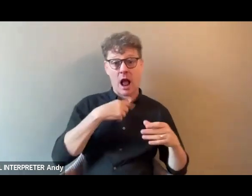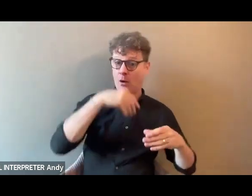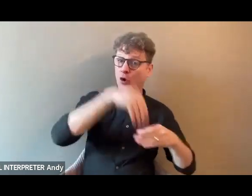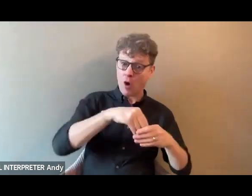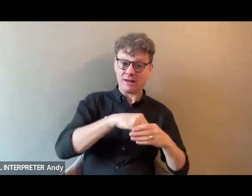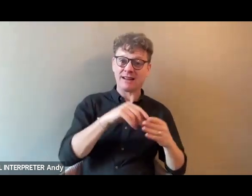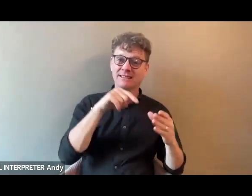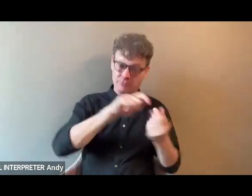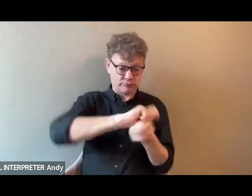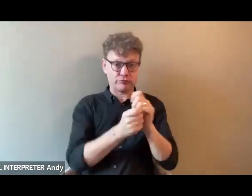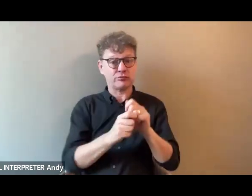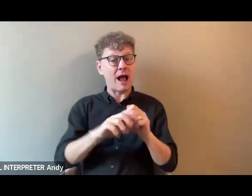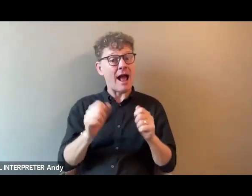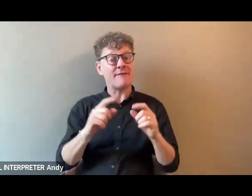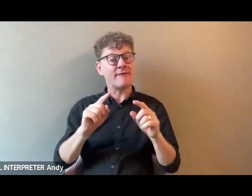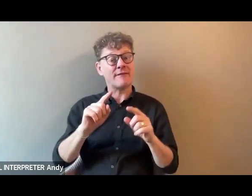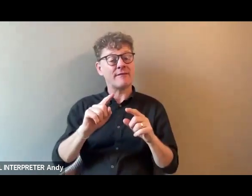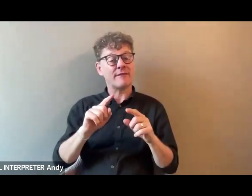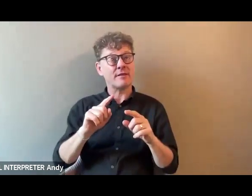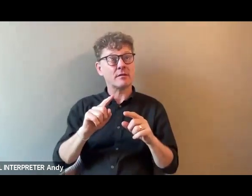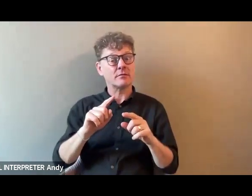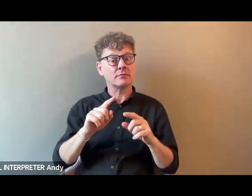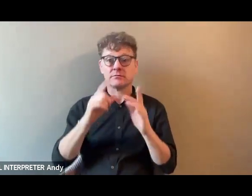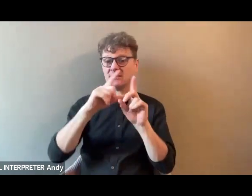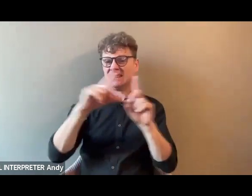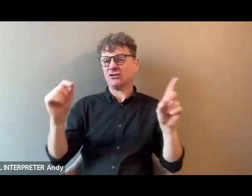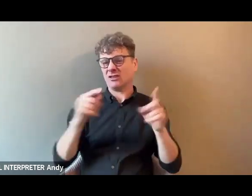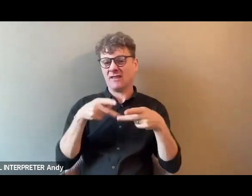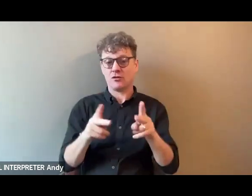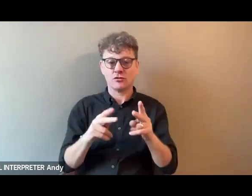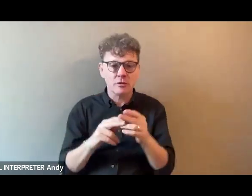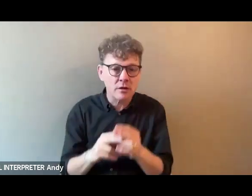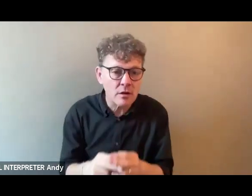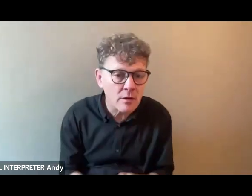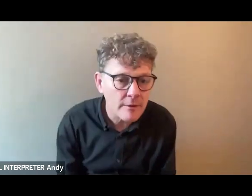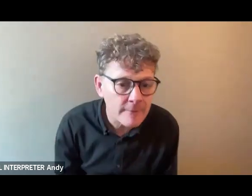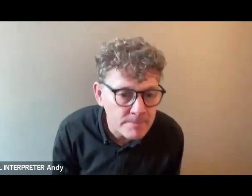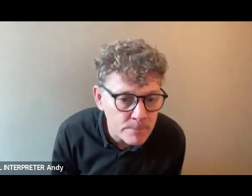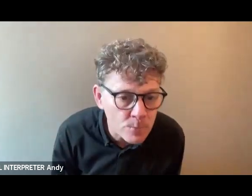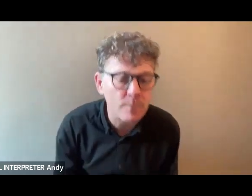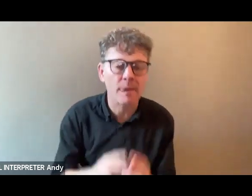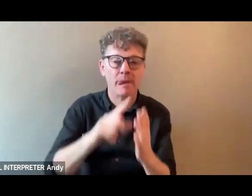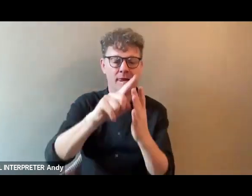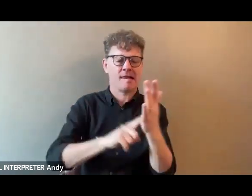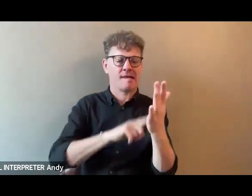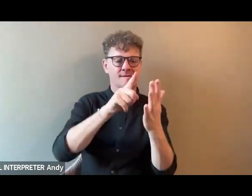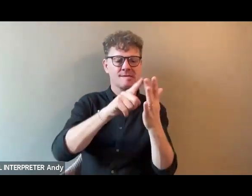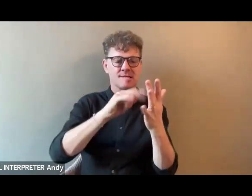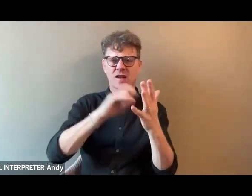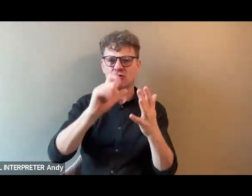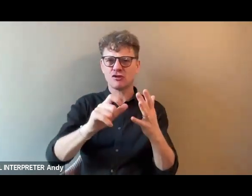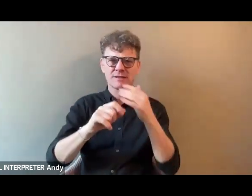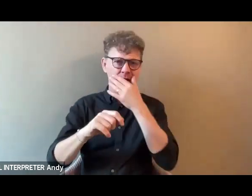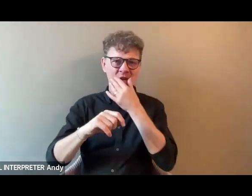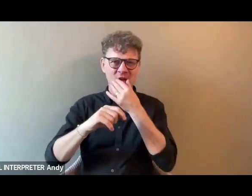an electronic version, and it will be on the JISC emails, JISC survey platform. We're hoping to create an